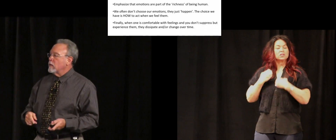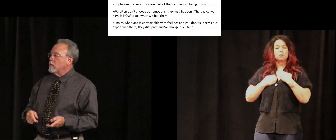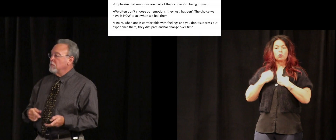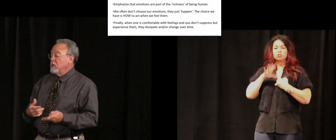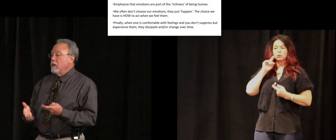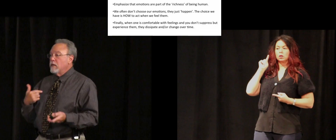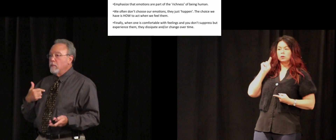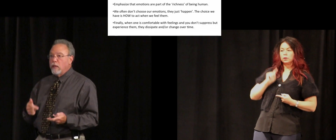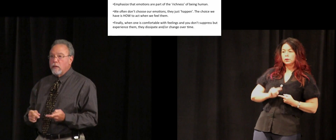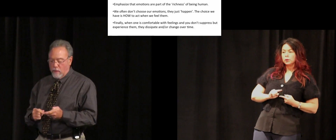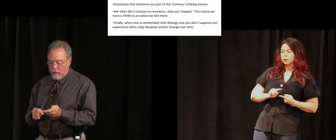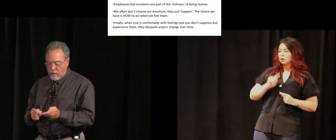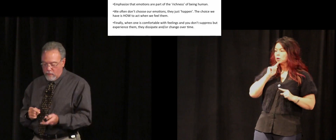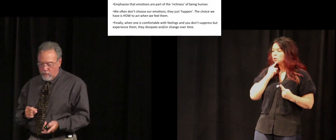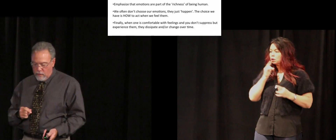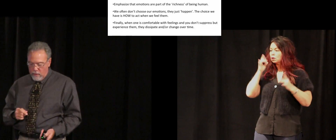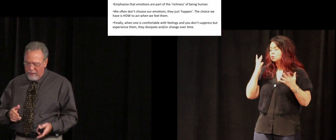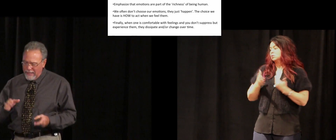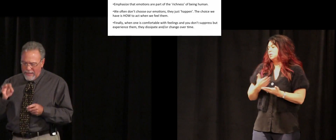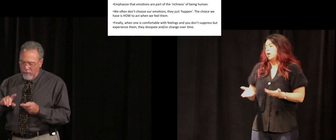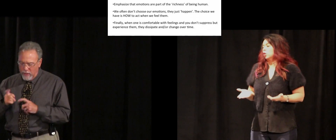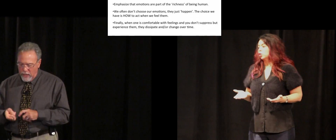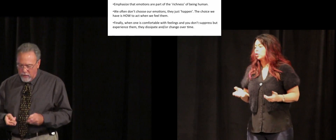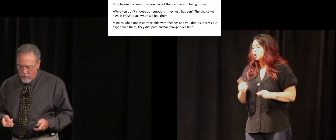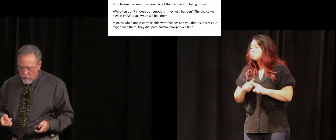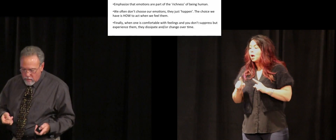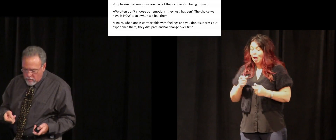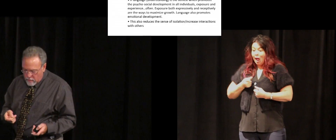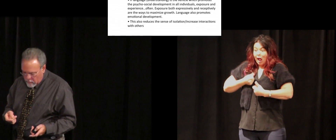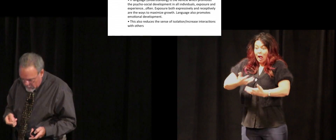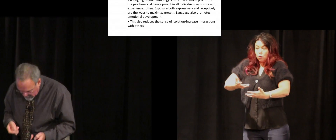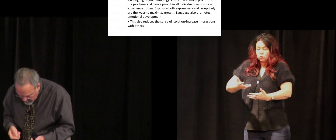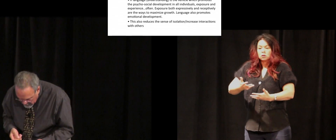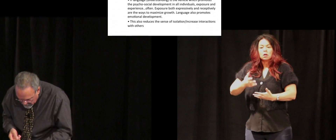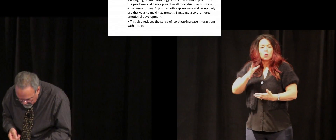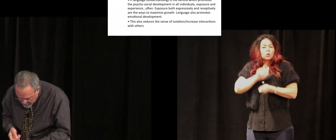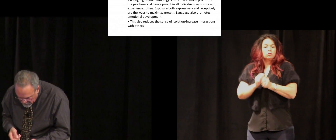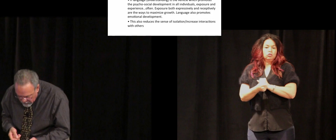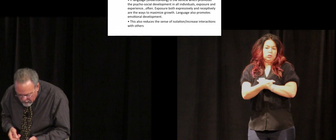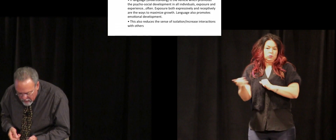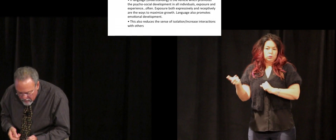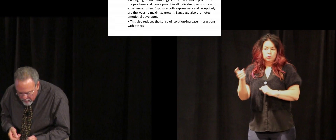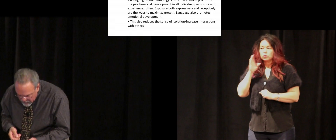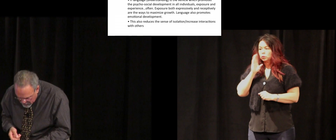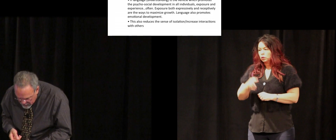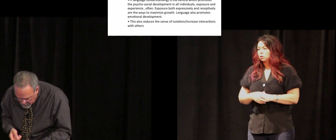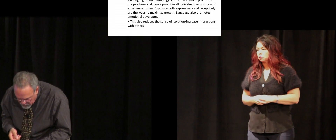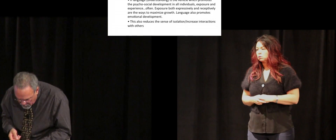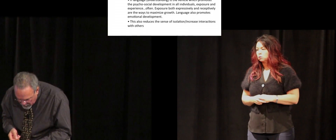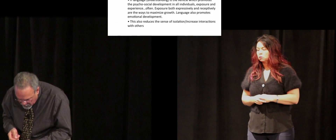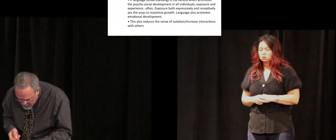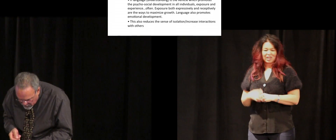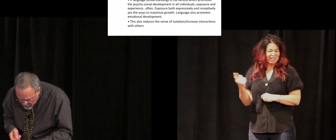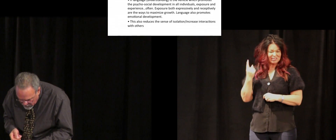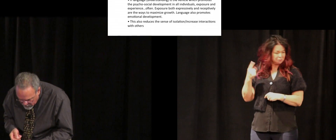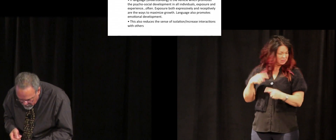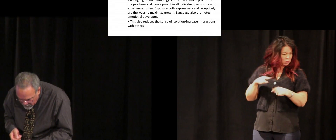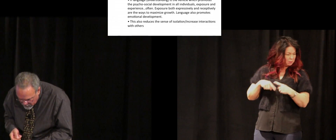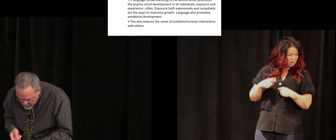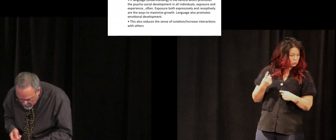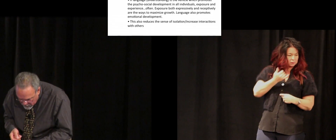wrong here. But instead of finding the strength, man, that is where the gold is. That's where you get parental and